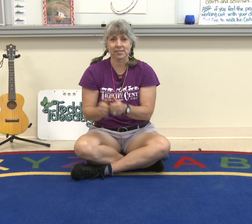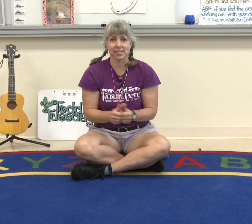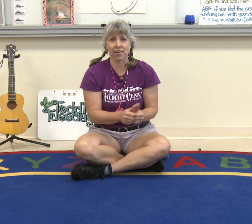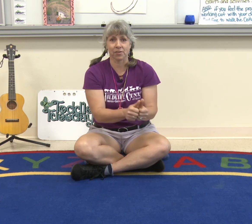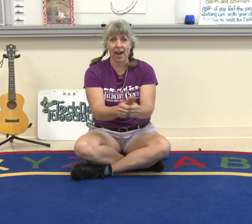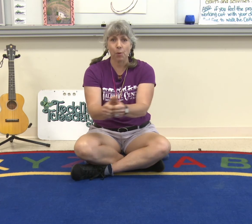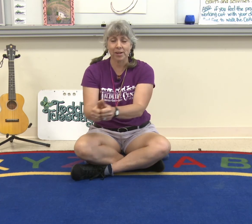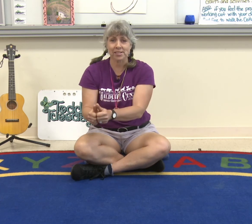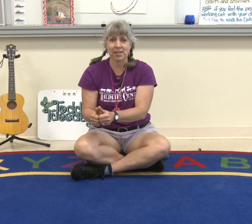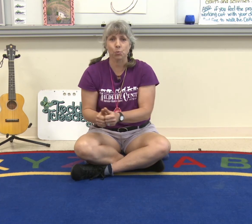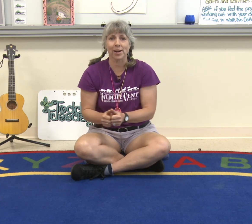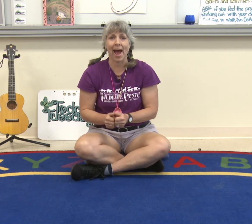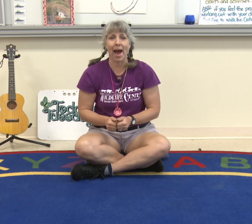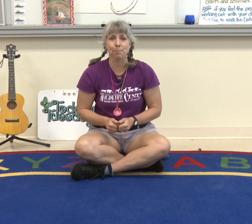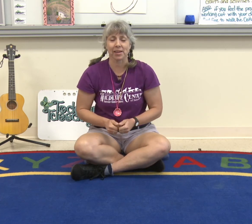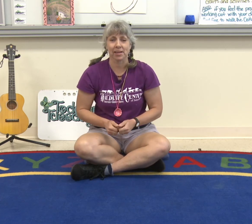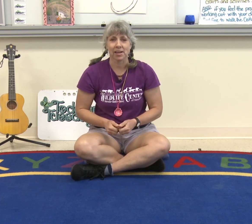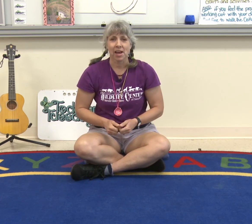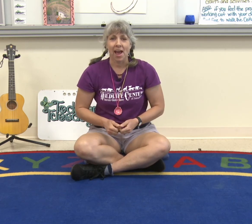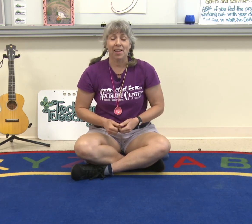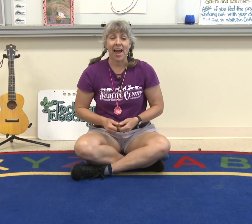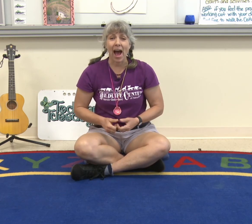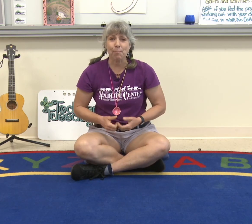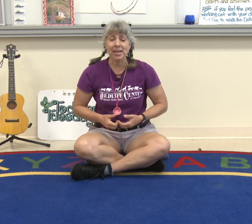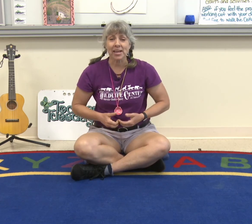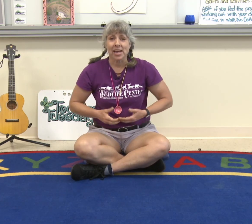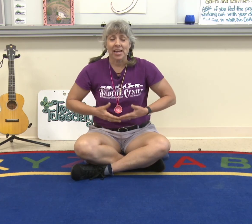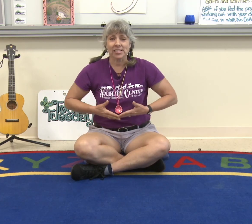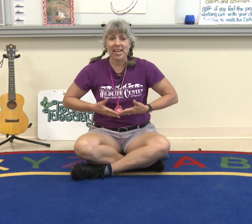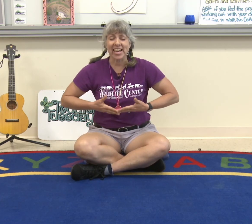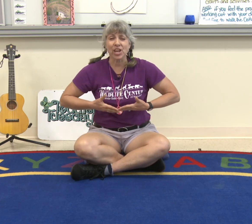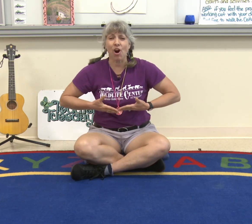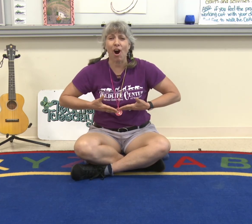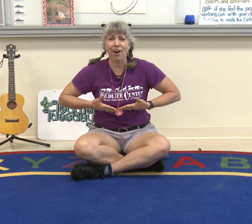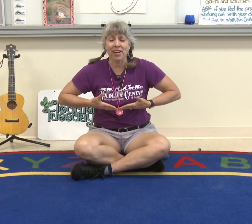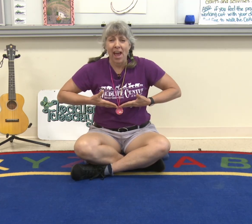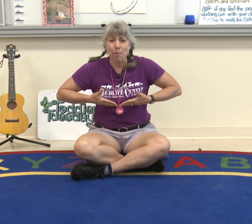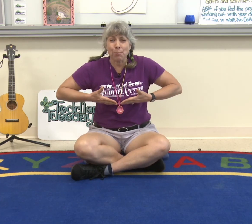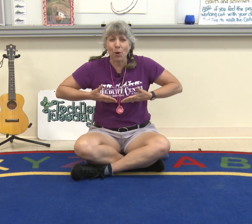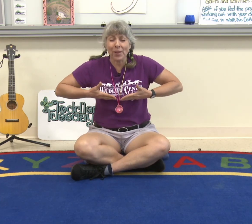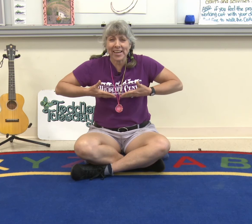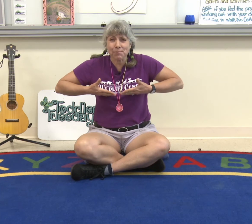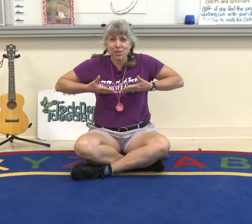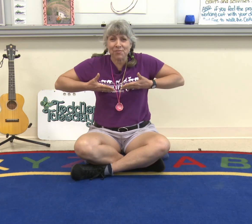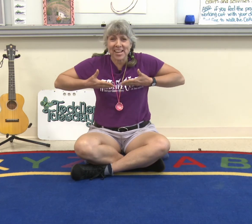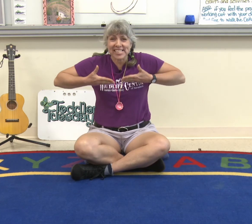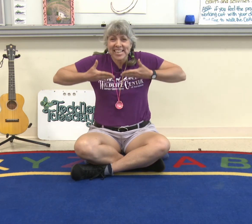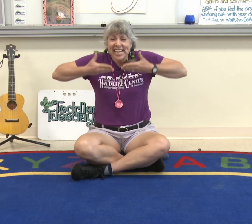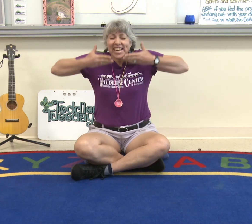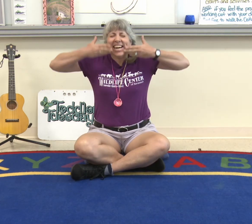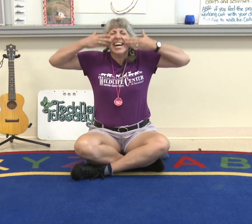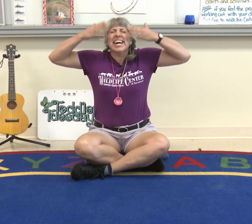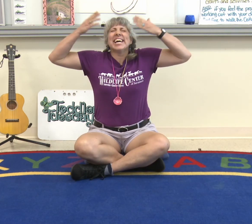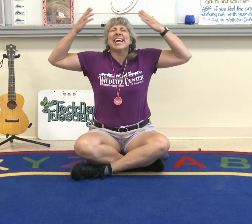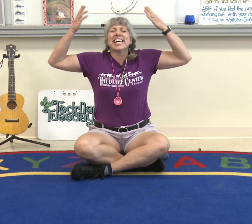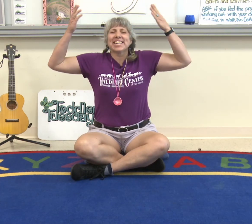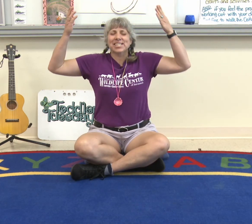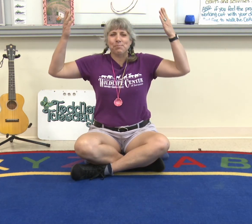together. Now we're going to say the word happy. And happy is taking your heart and pulling it up to your face in a